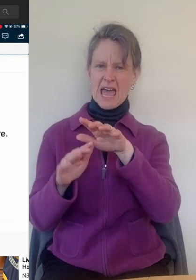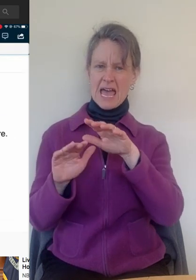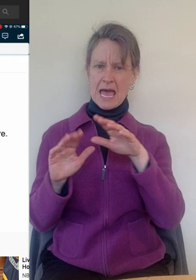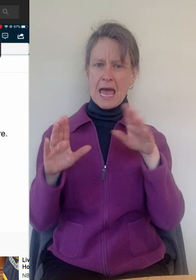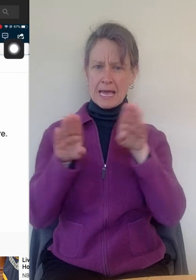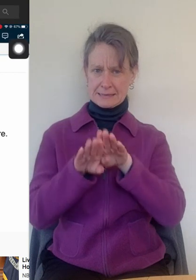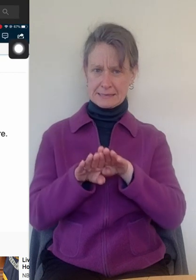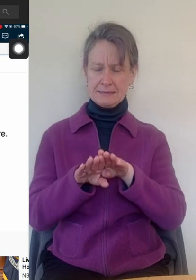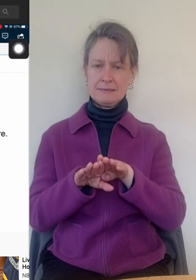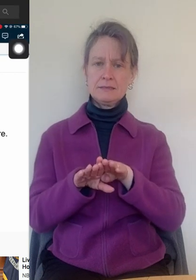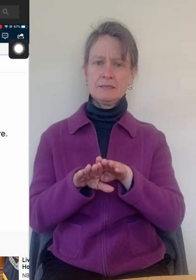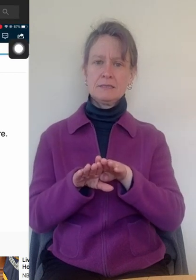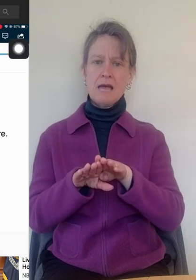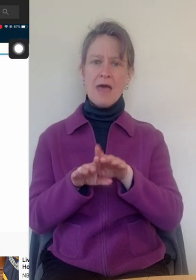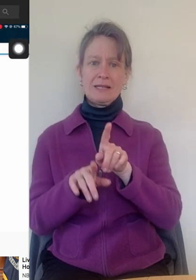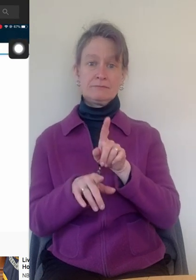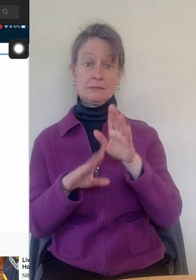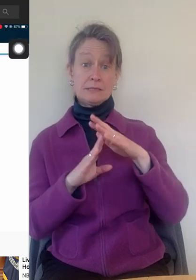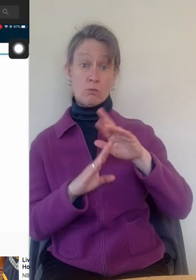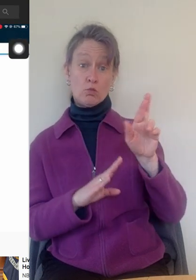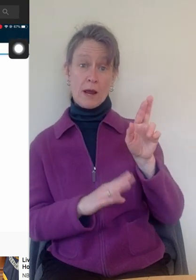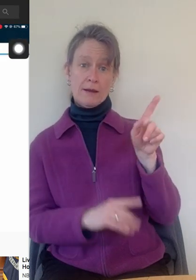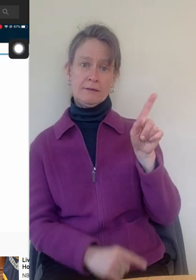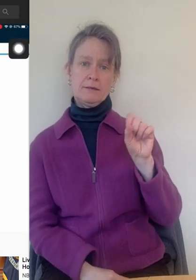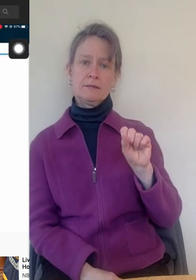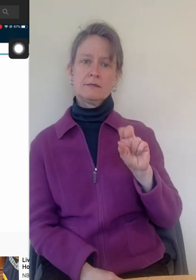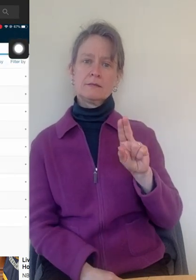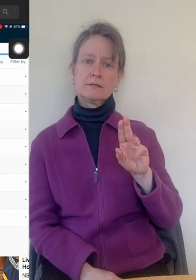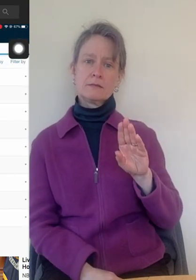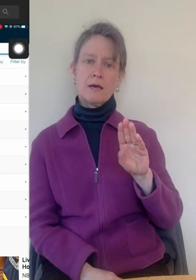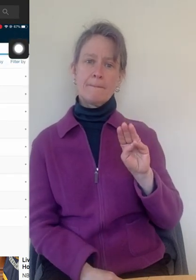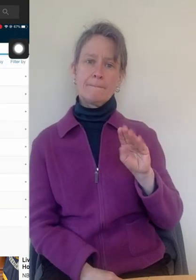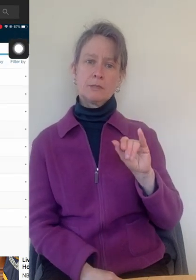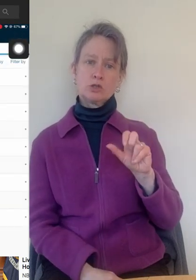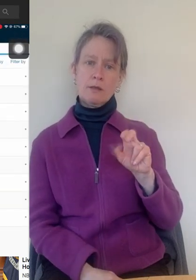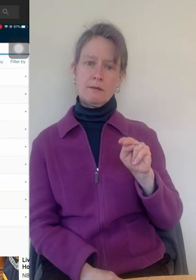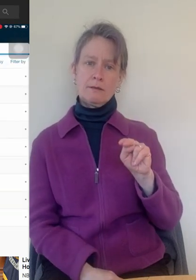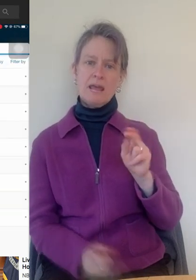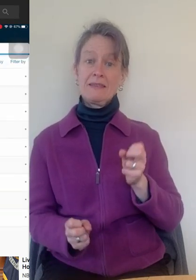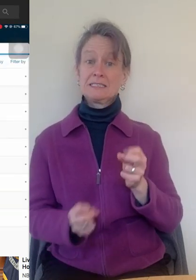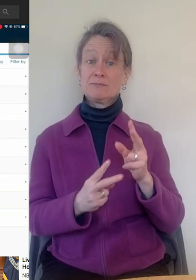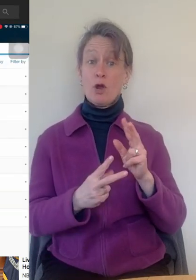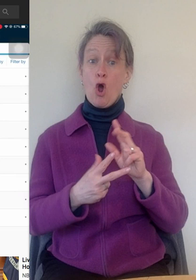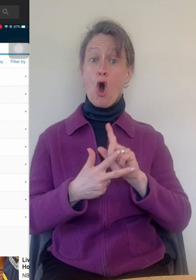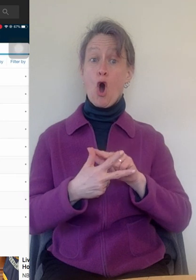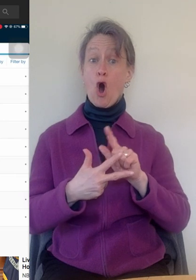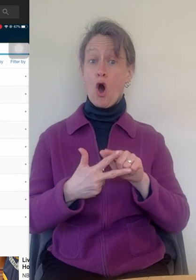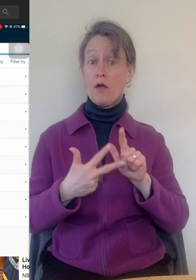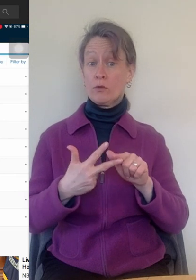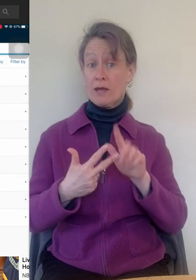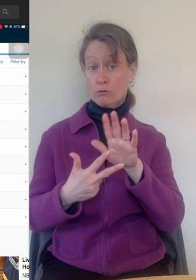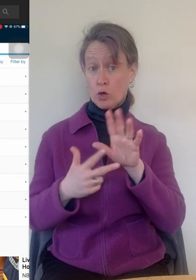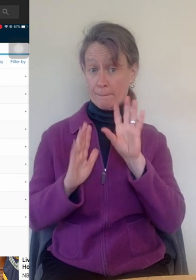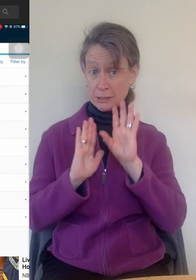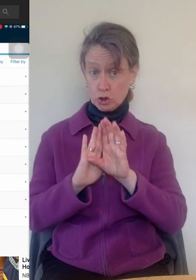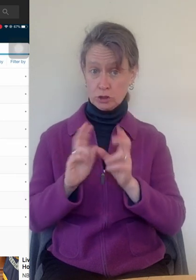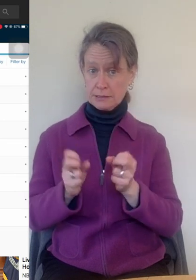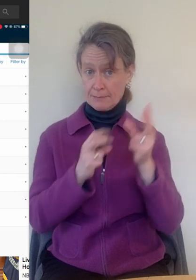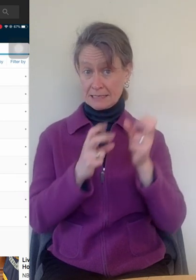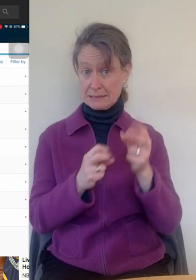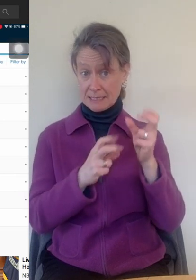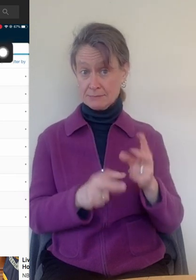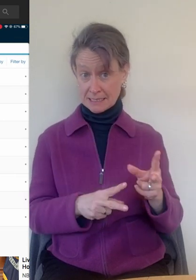And you're going to go to Submissions and submit all of your pictures.